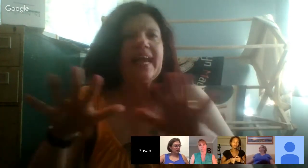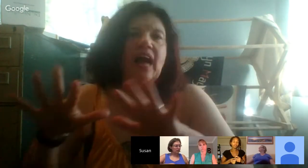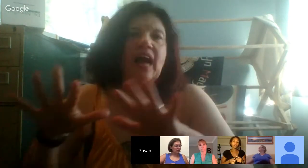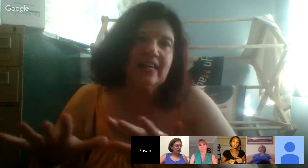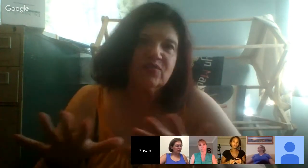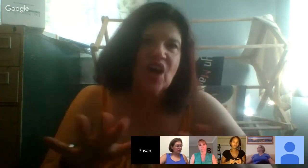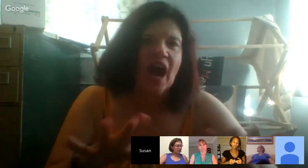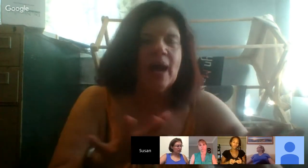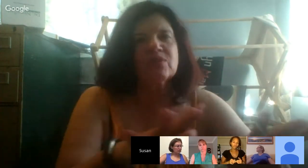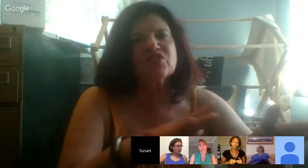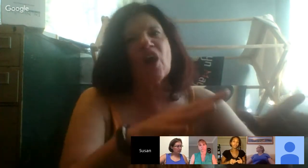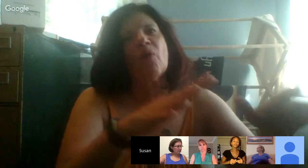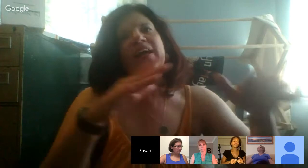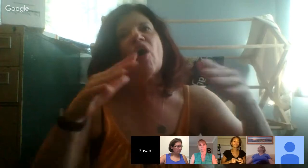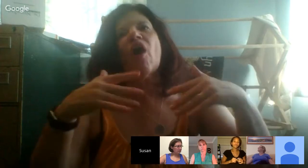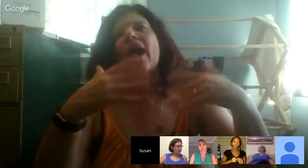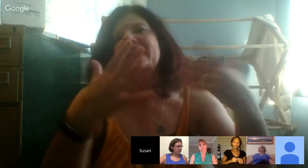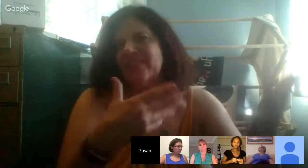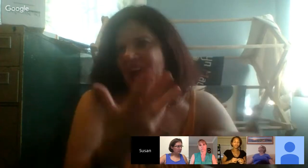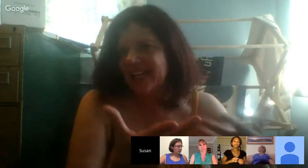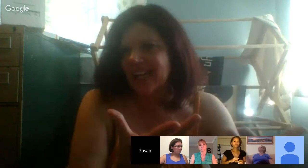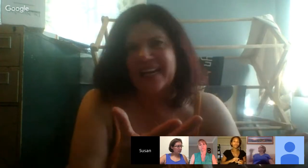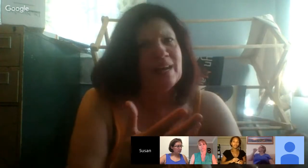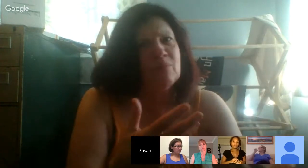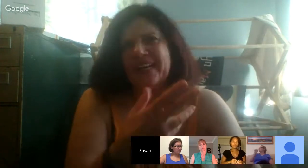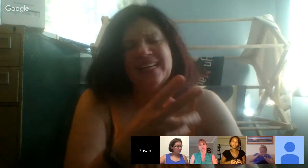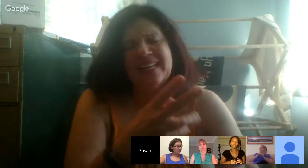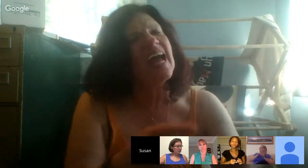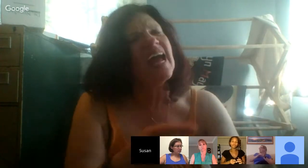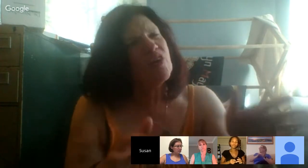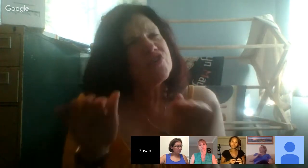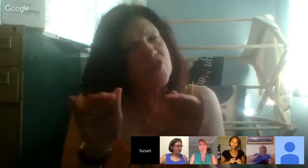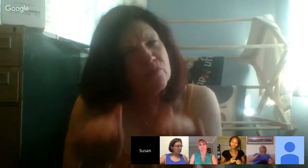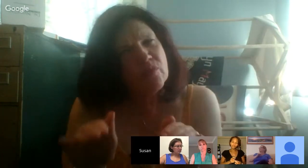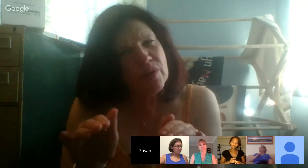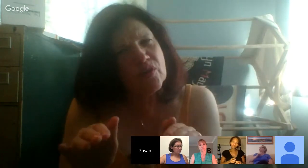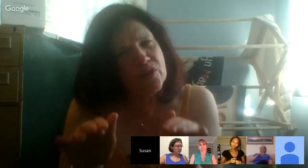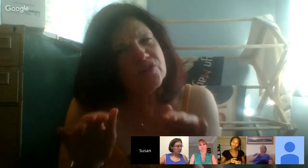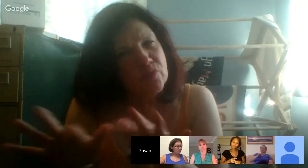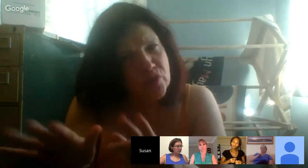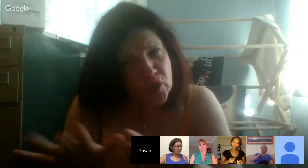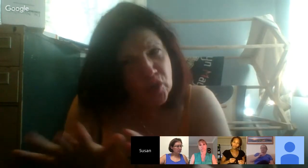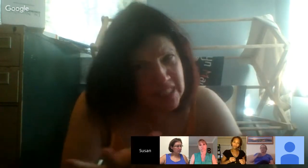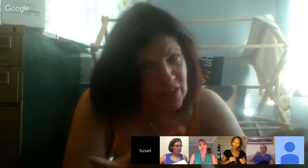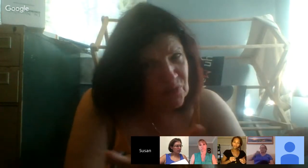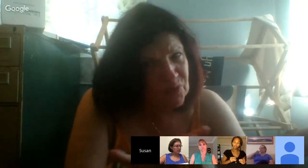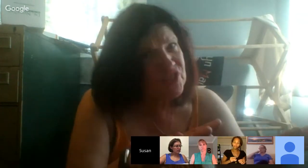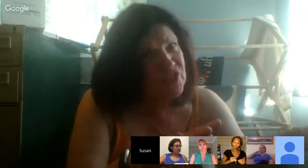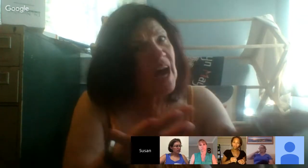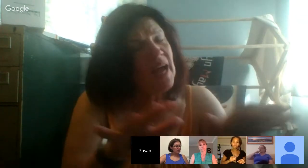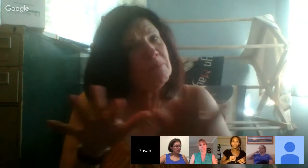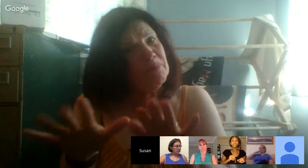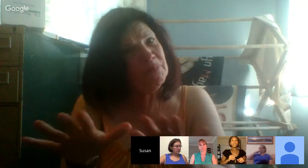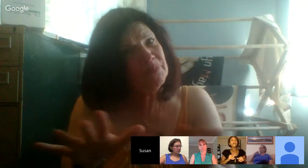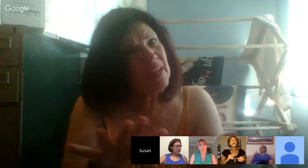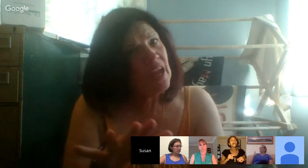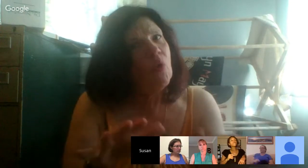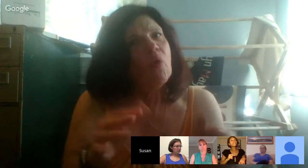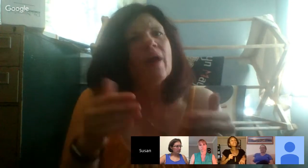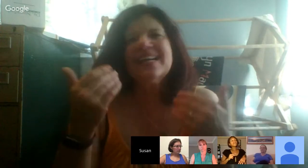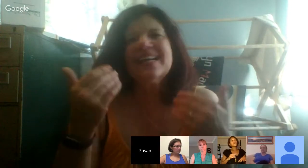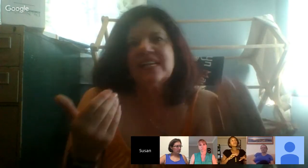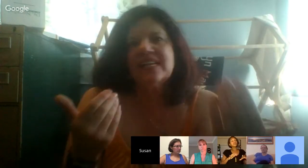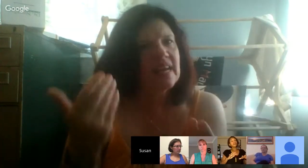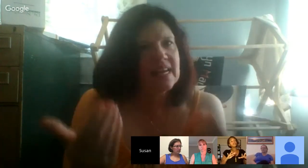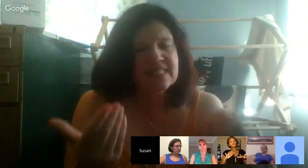like kind of time was going on, and then like he went in. Could you use it for time? Or